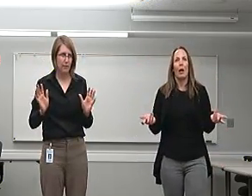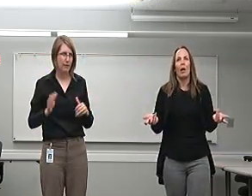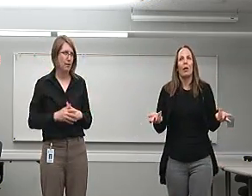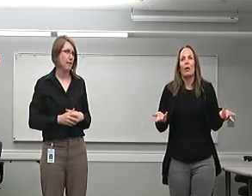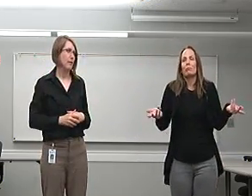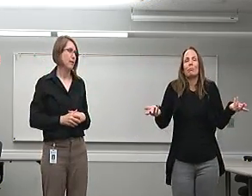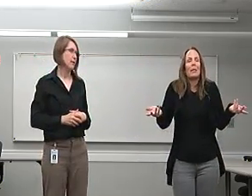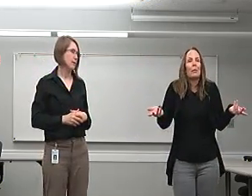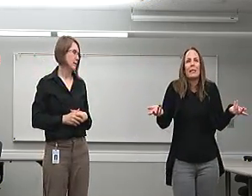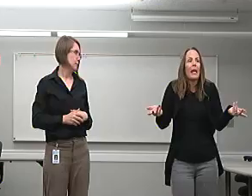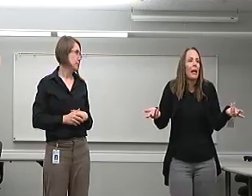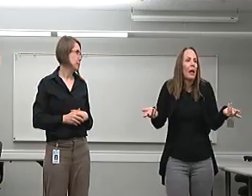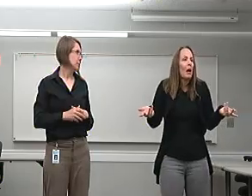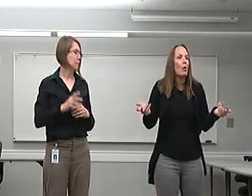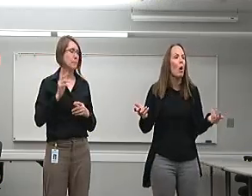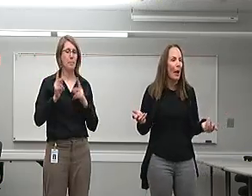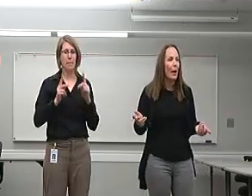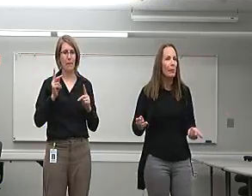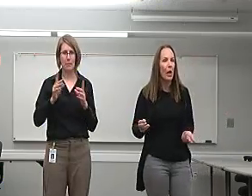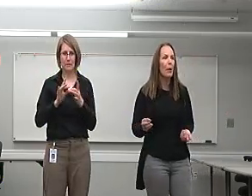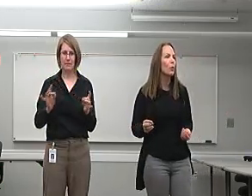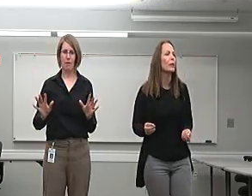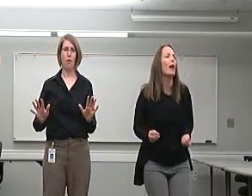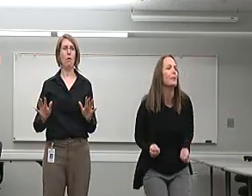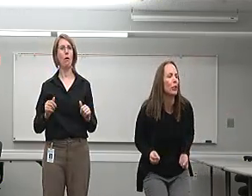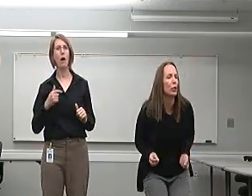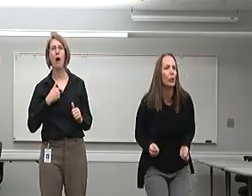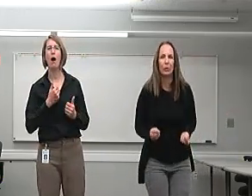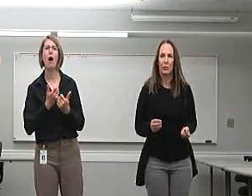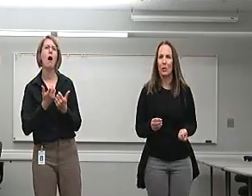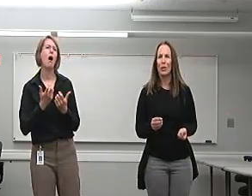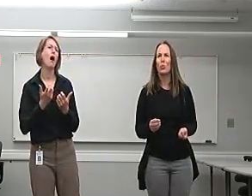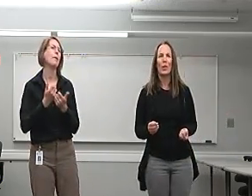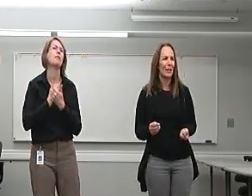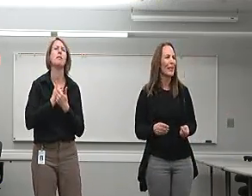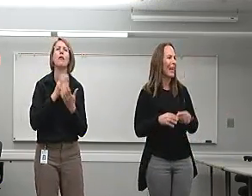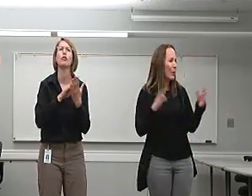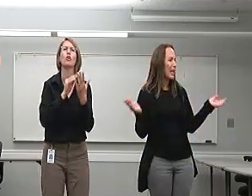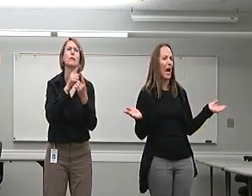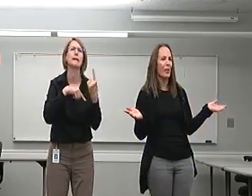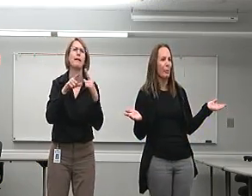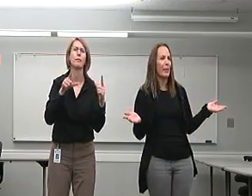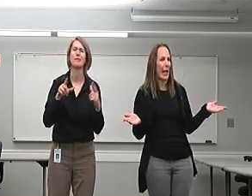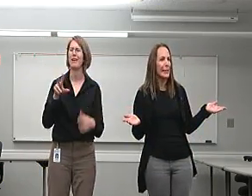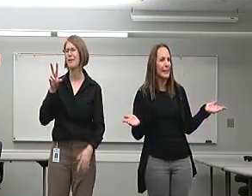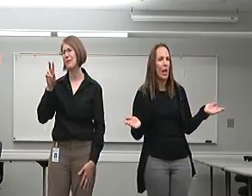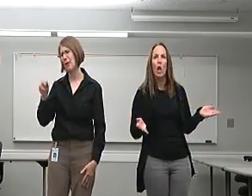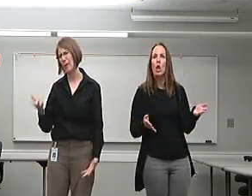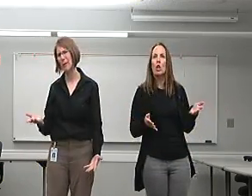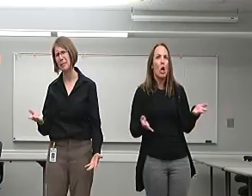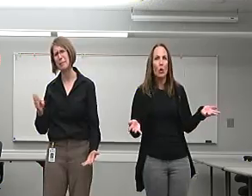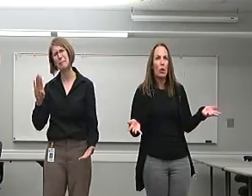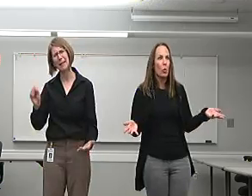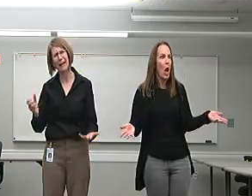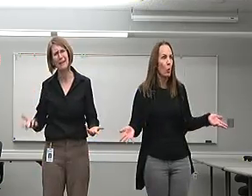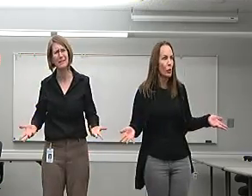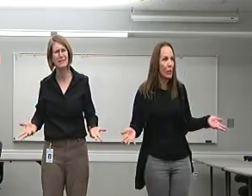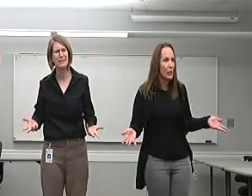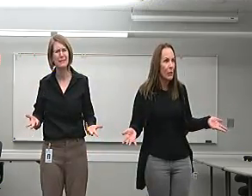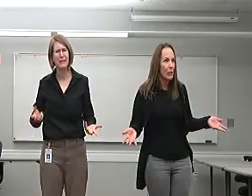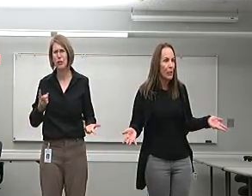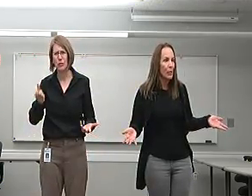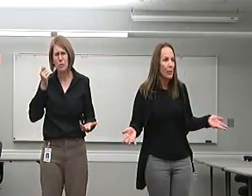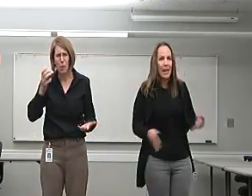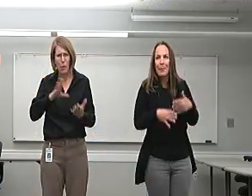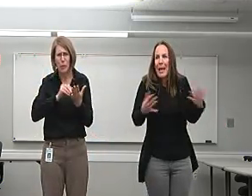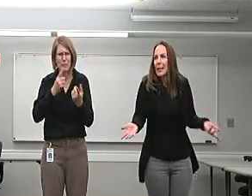people saying, oh, I would love to learn. No, you wouldn't. Like, can we cut the BS? No, you won't. Stop